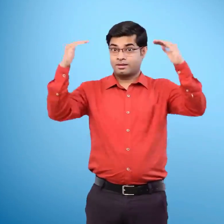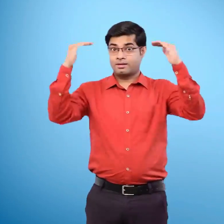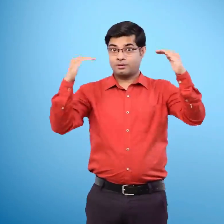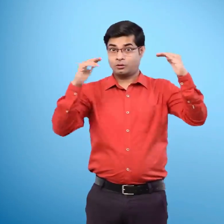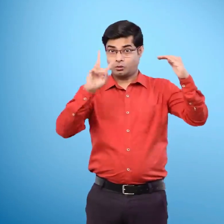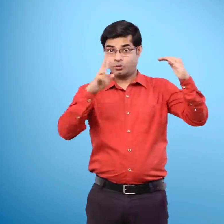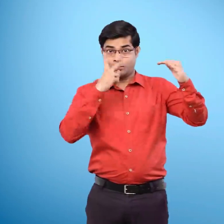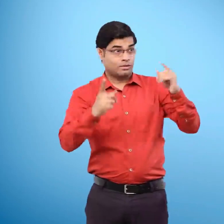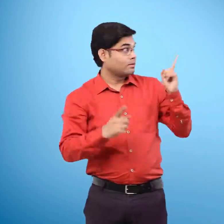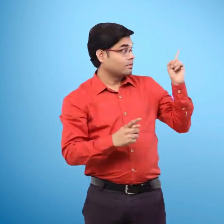Row 2.